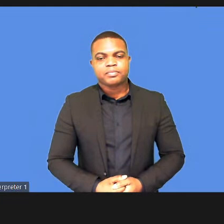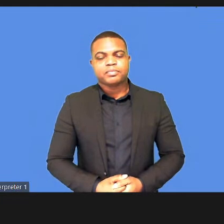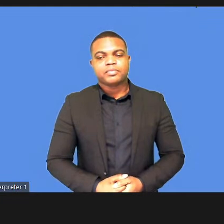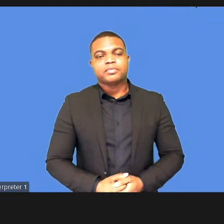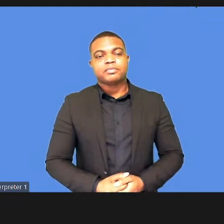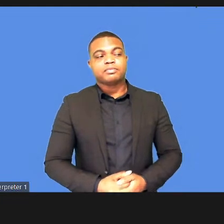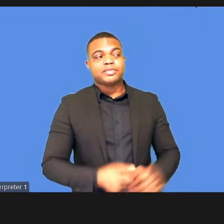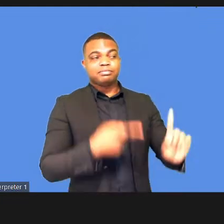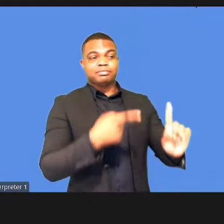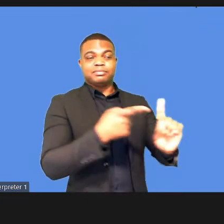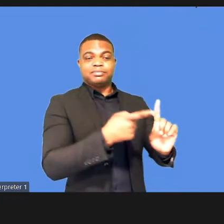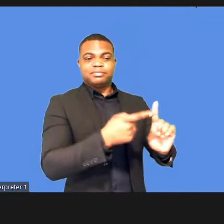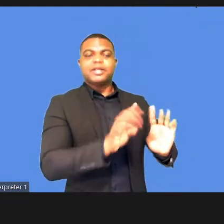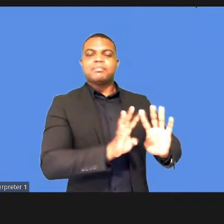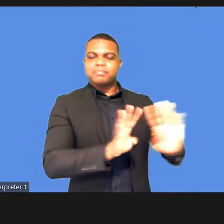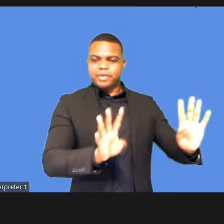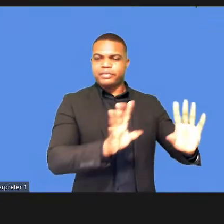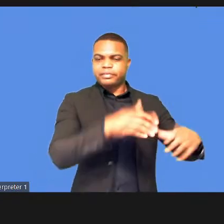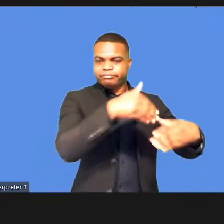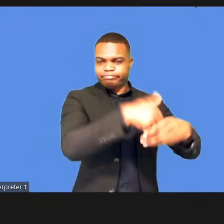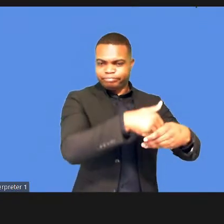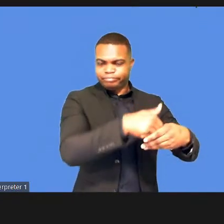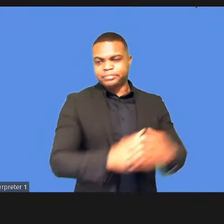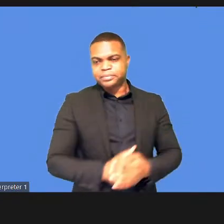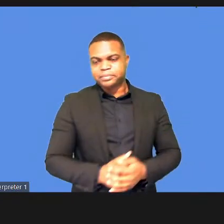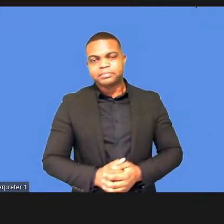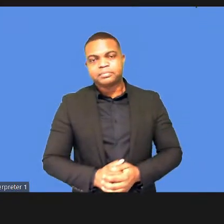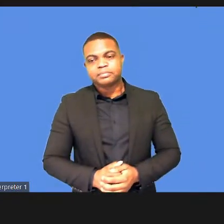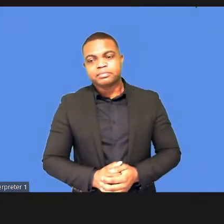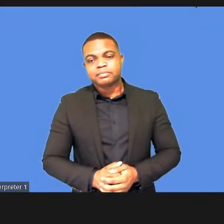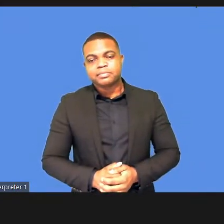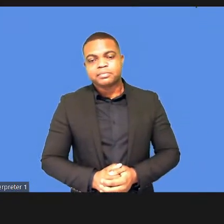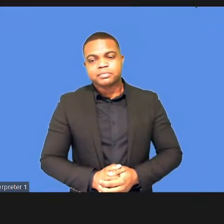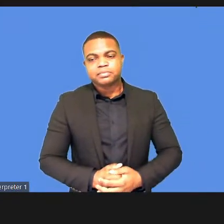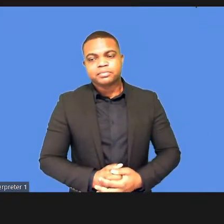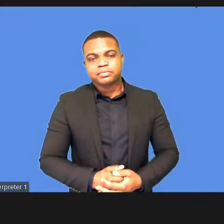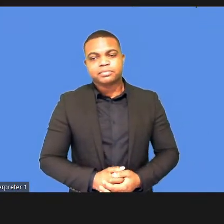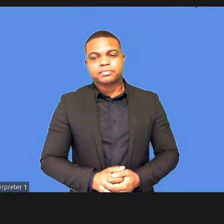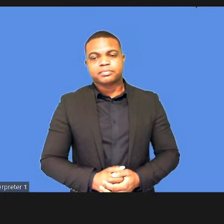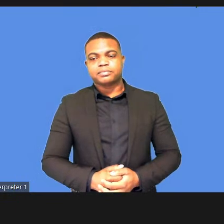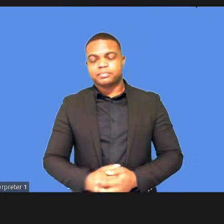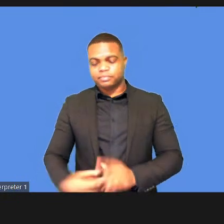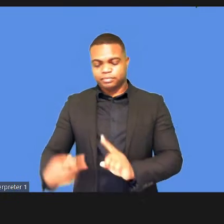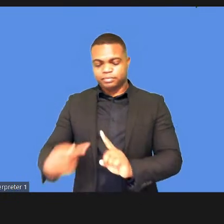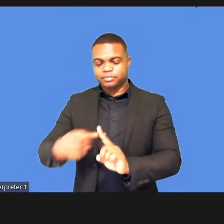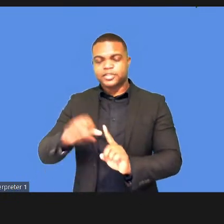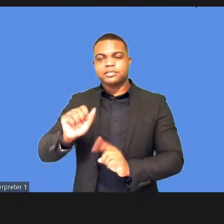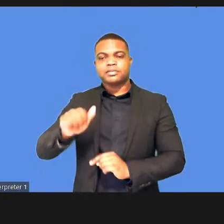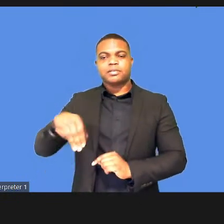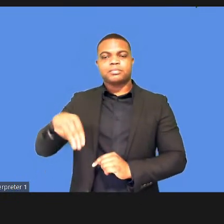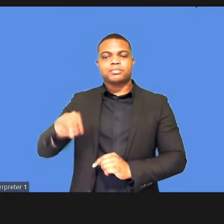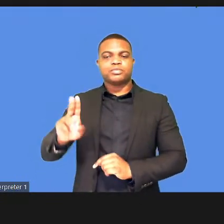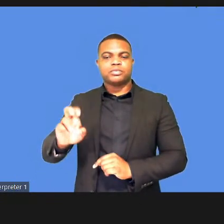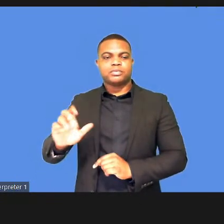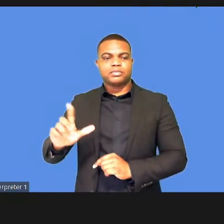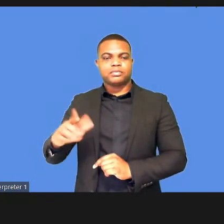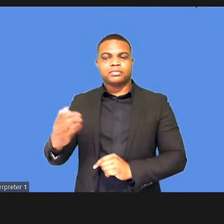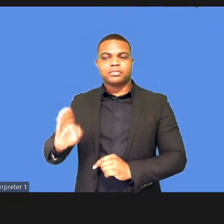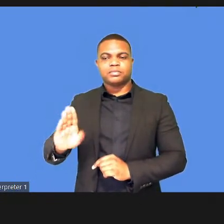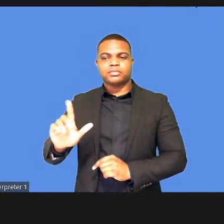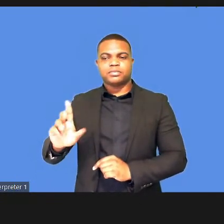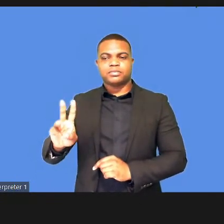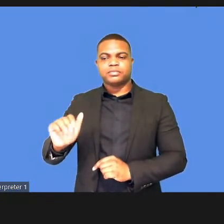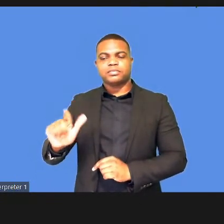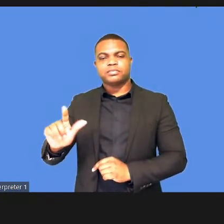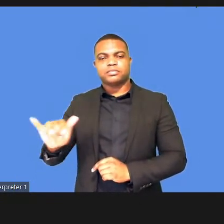much, Your Excellency. It's a pleasure to be here today to discuss one